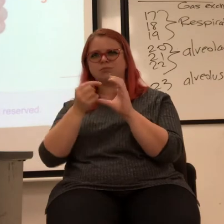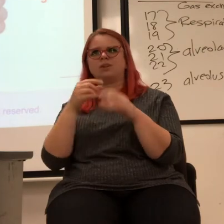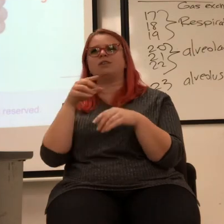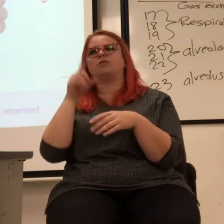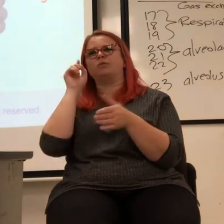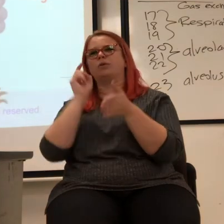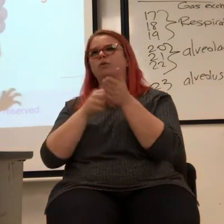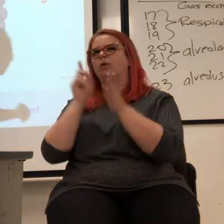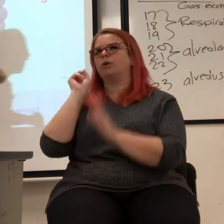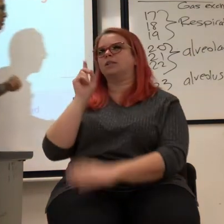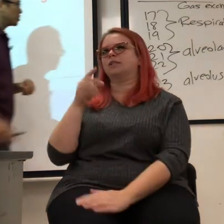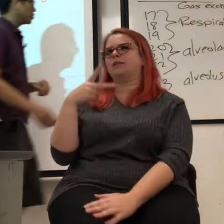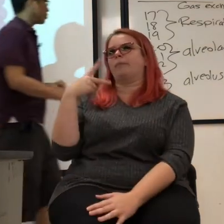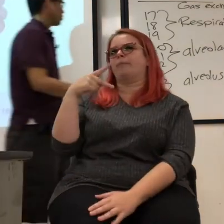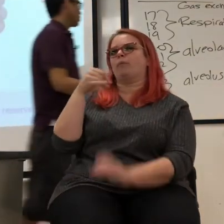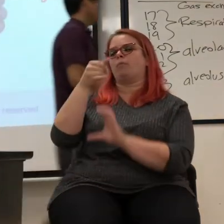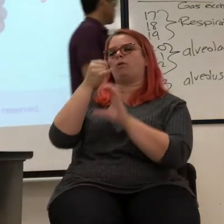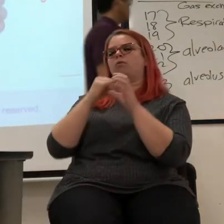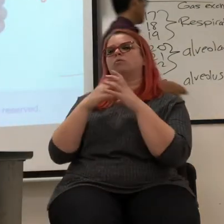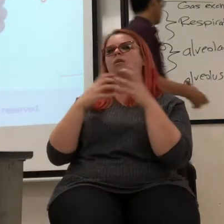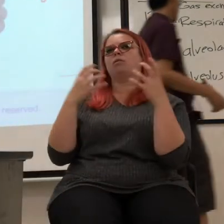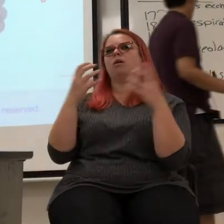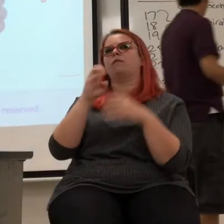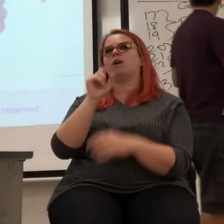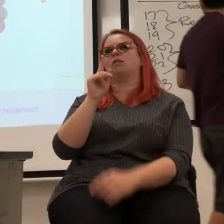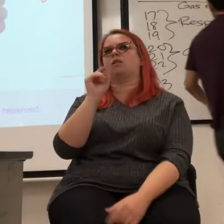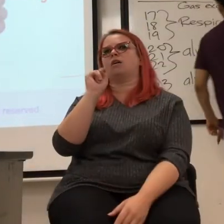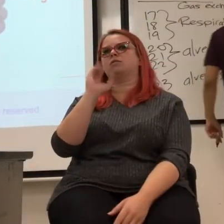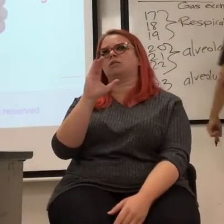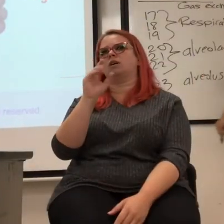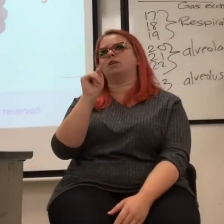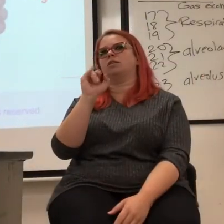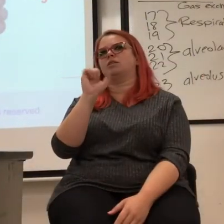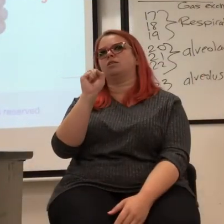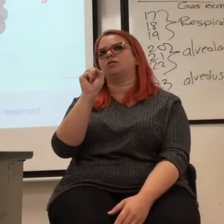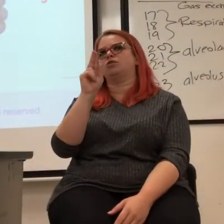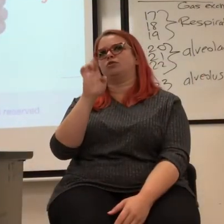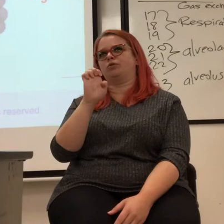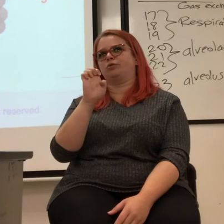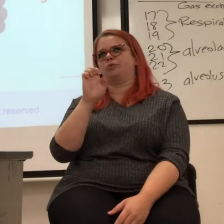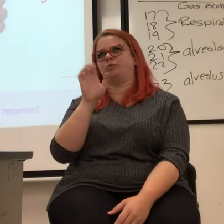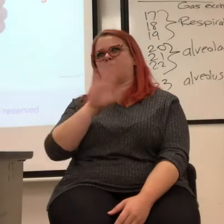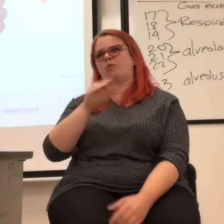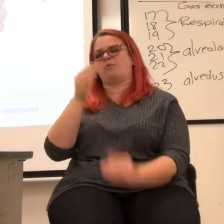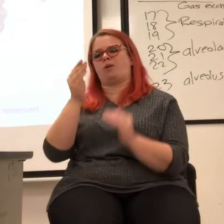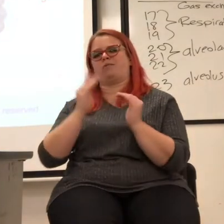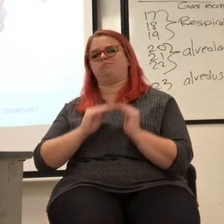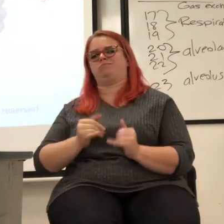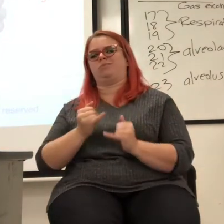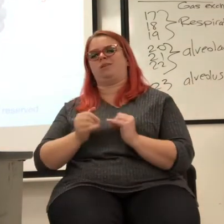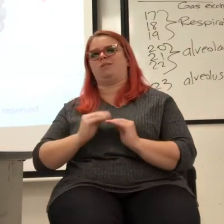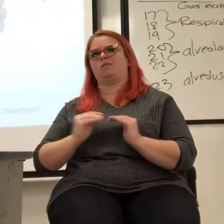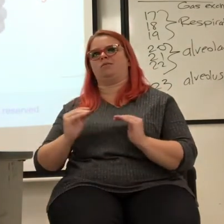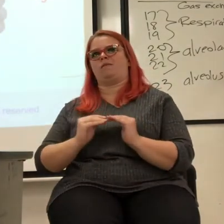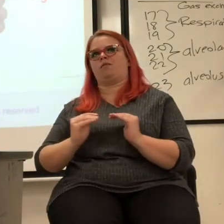that. Lots of elastic tissue. At around this level, at the last